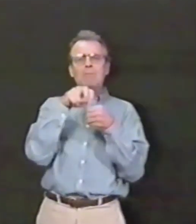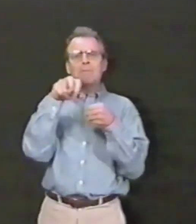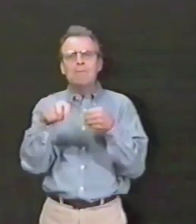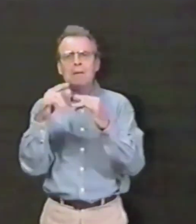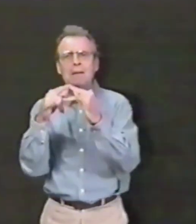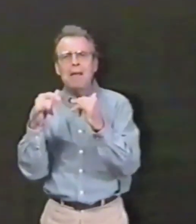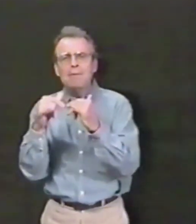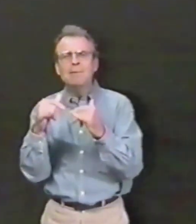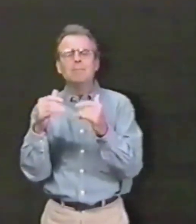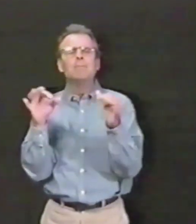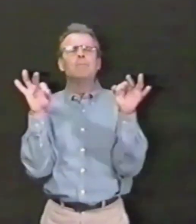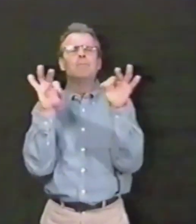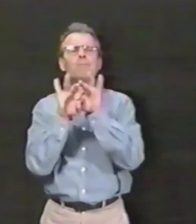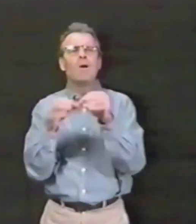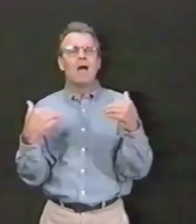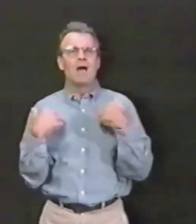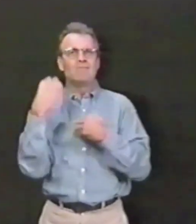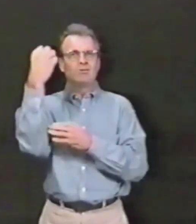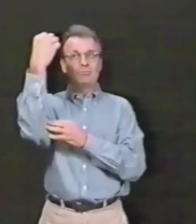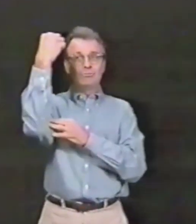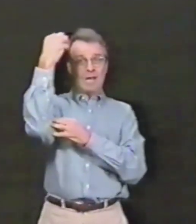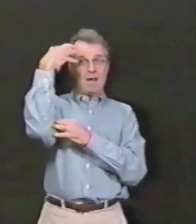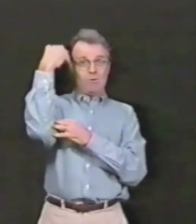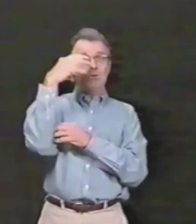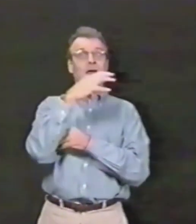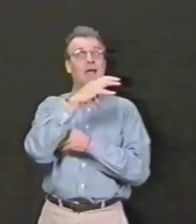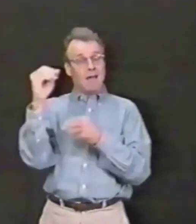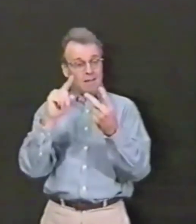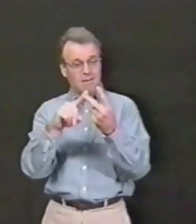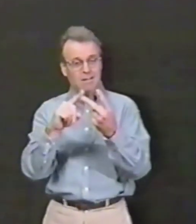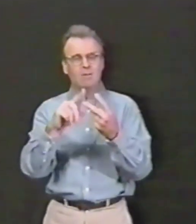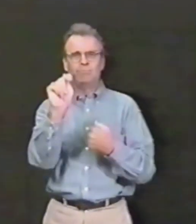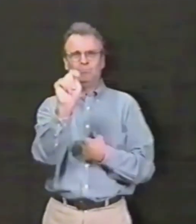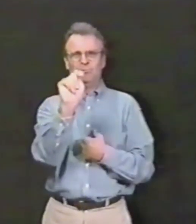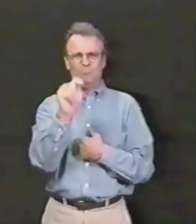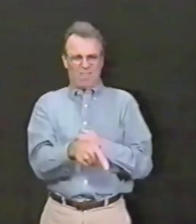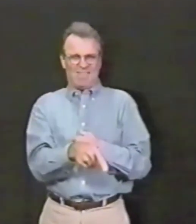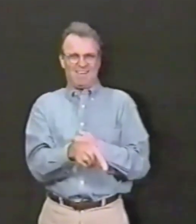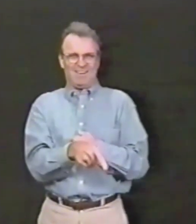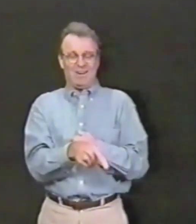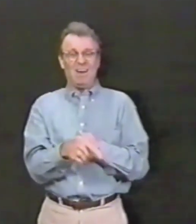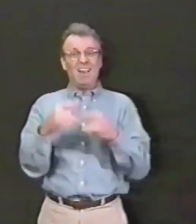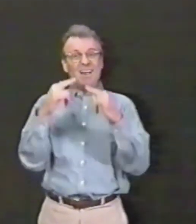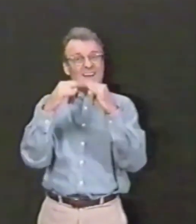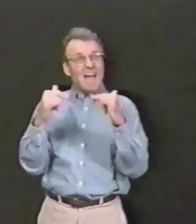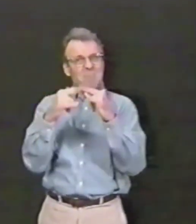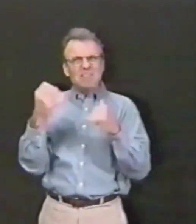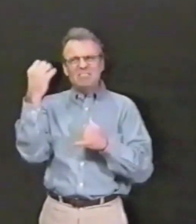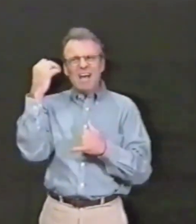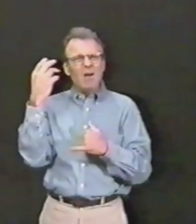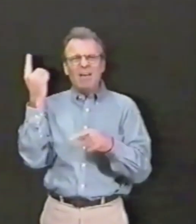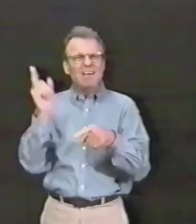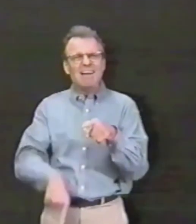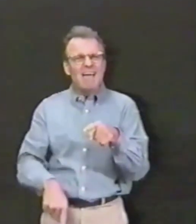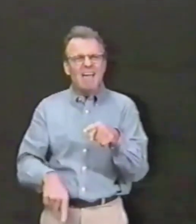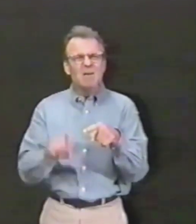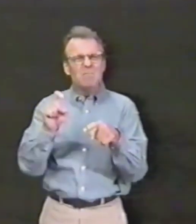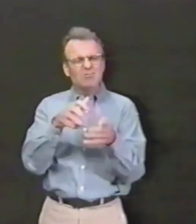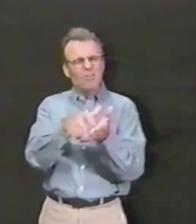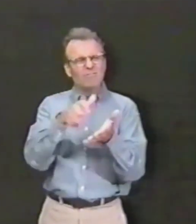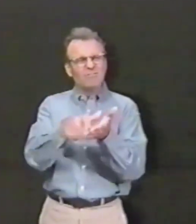Since I wanted to go camping and my wife wanted to stay in a hotel, it was a perfect compromise because you don't get